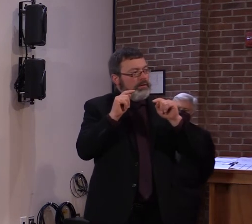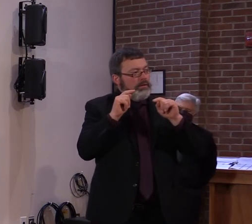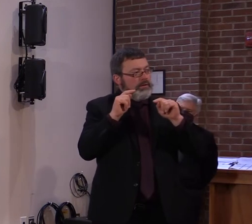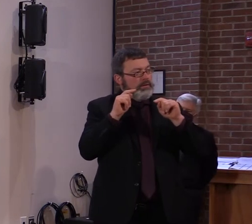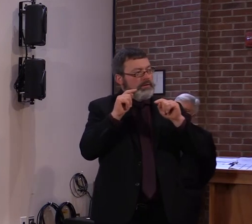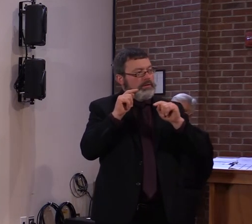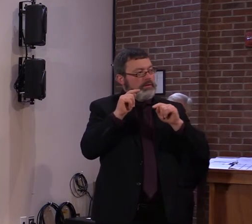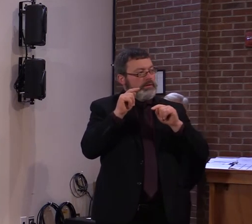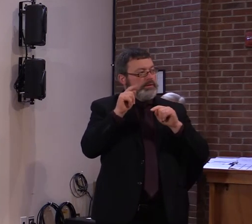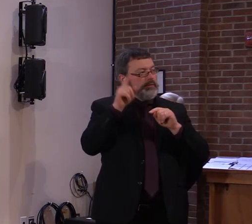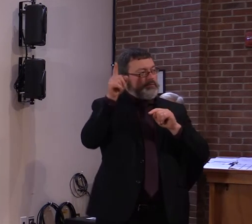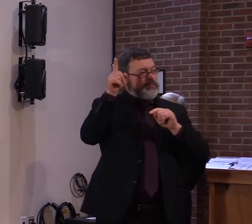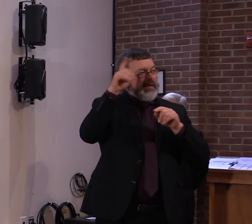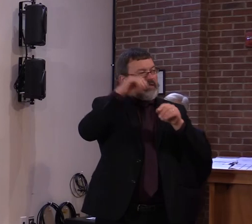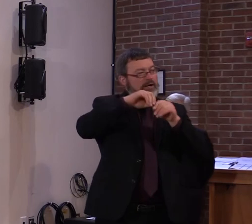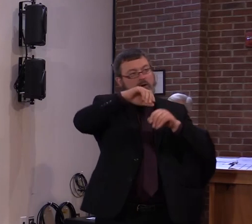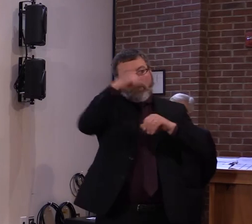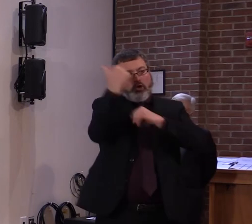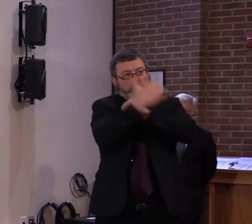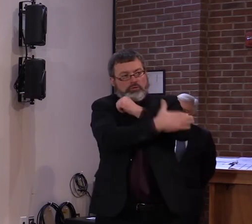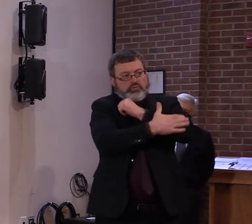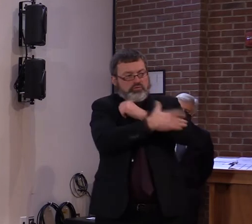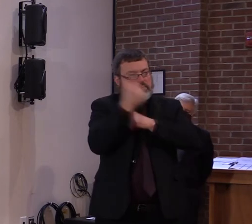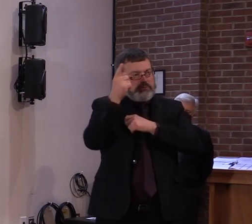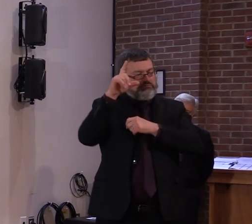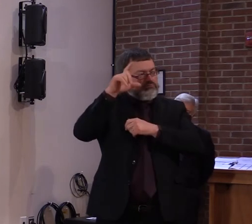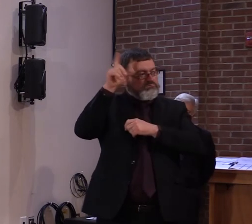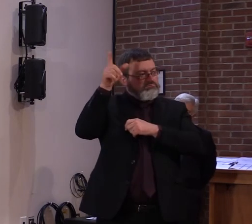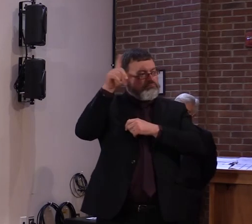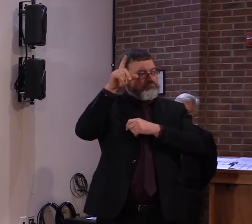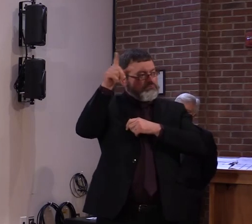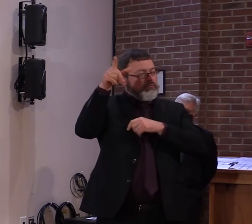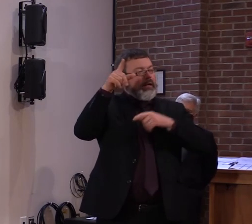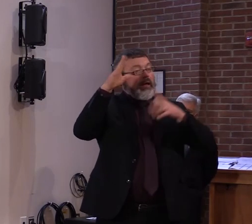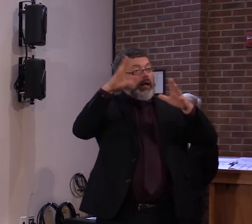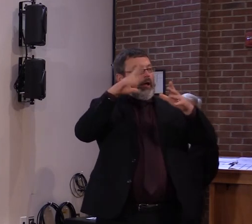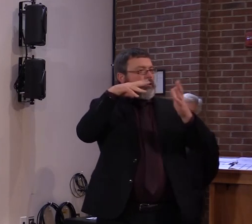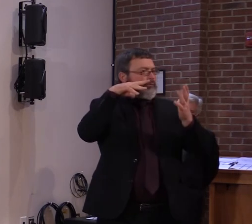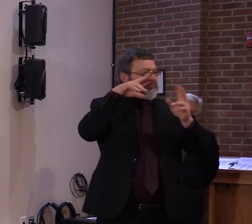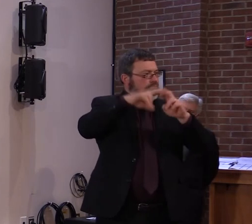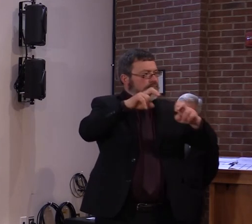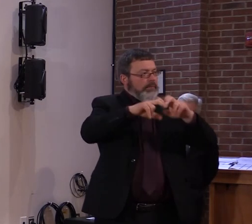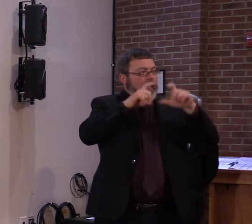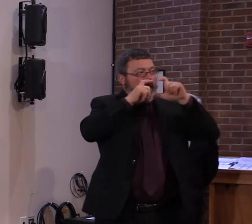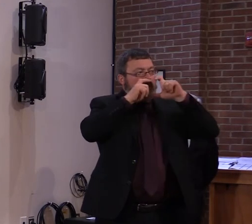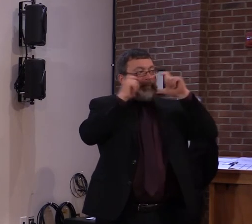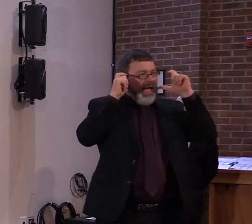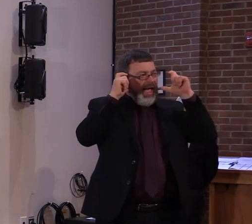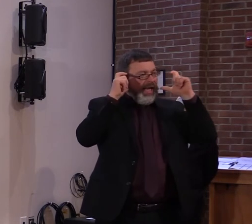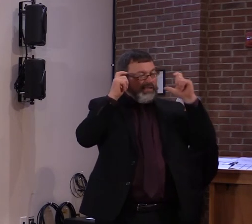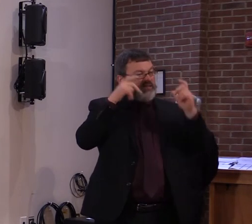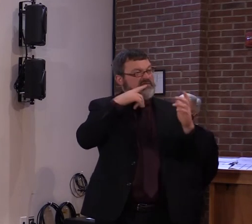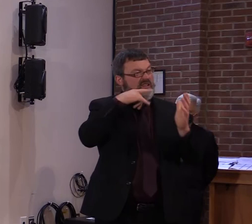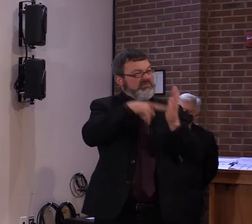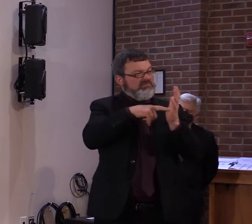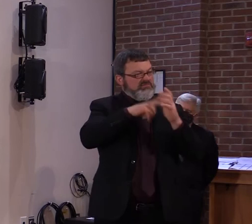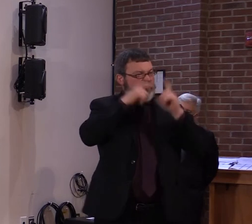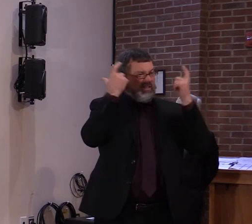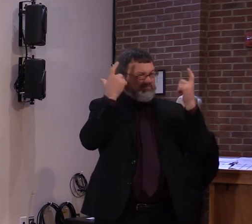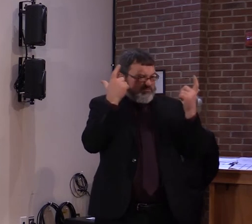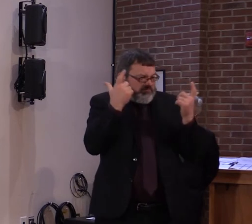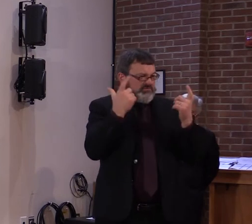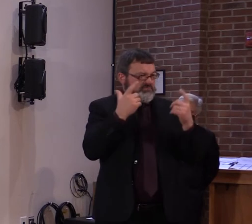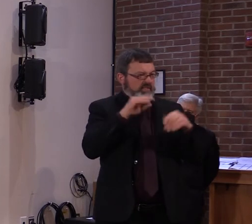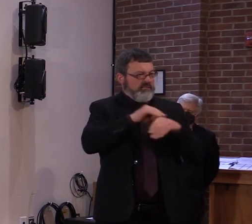was months in the making and basically concluded that there were no difference in cases or in level of transmission in the